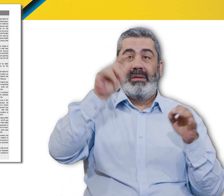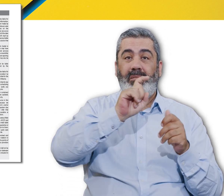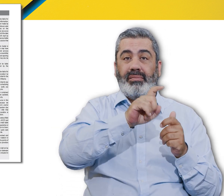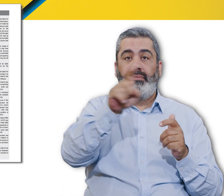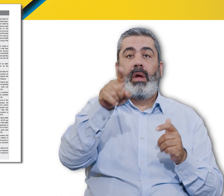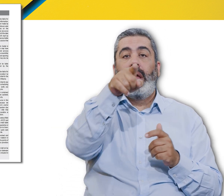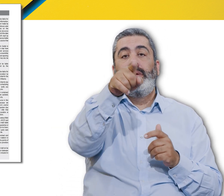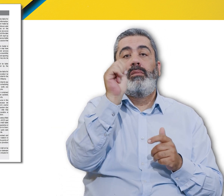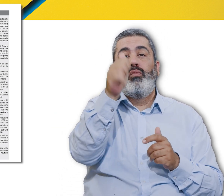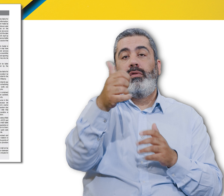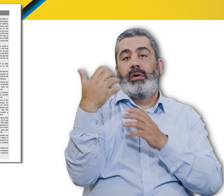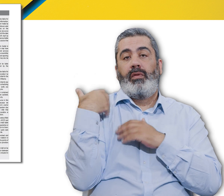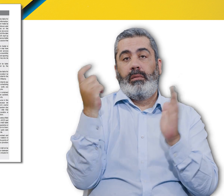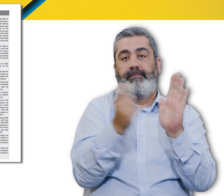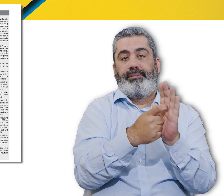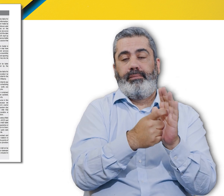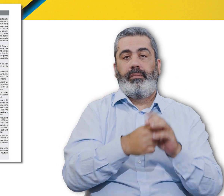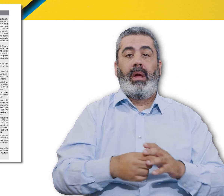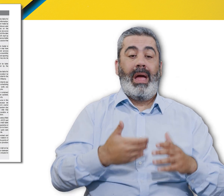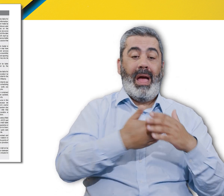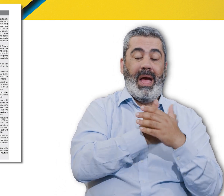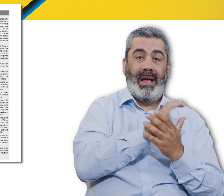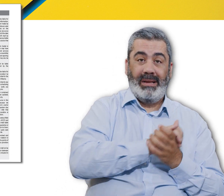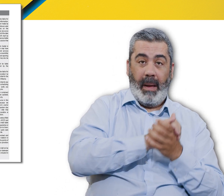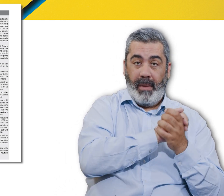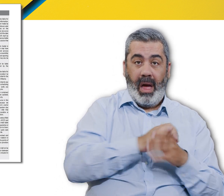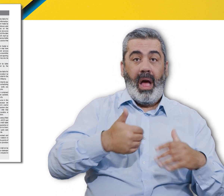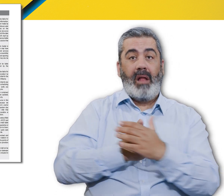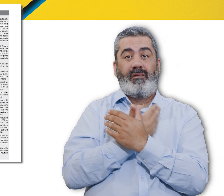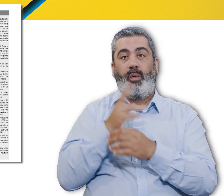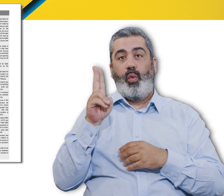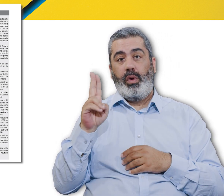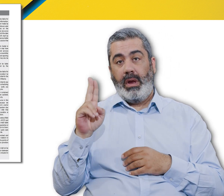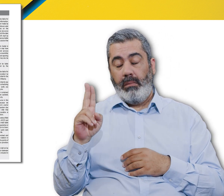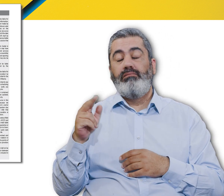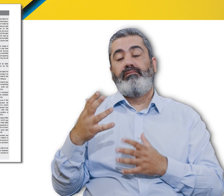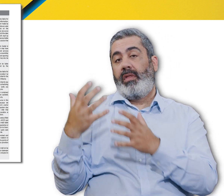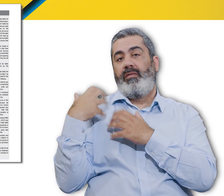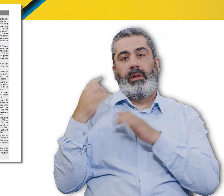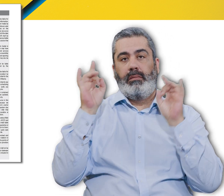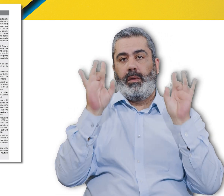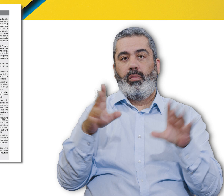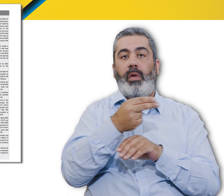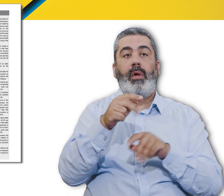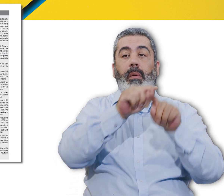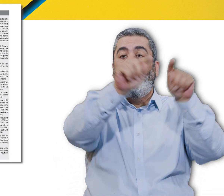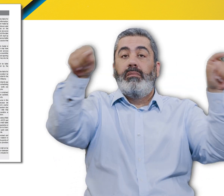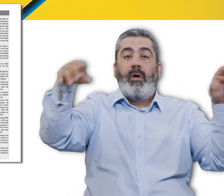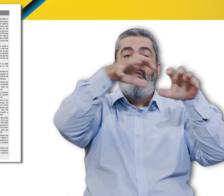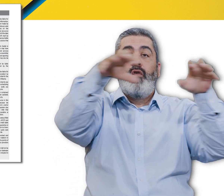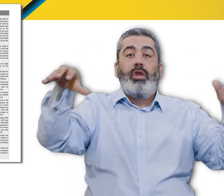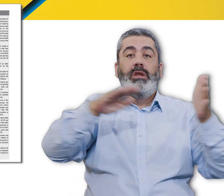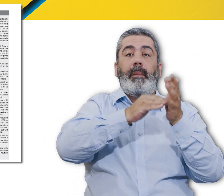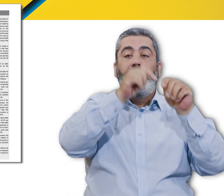risk. NCDP and URI is not involved and bears no responsibility in relation to the services provided at the points